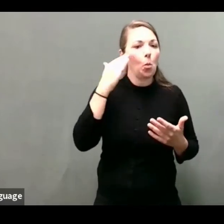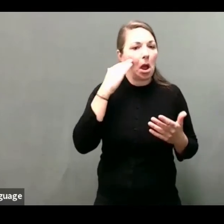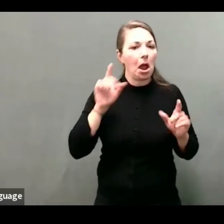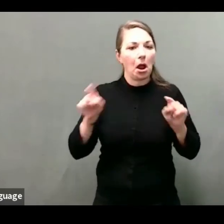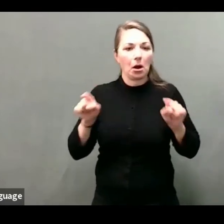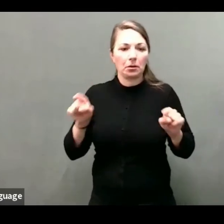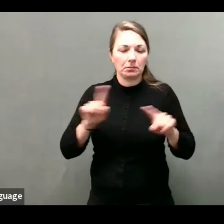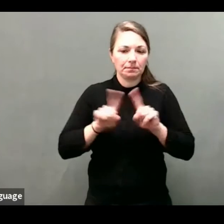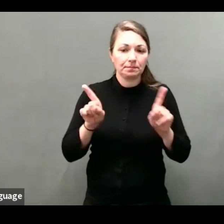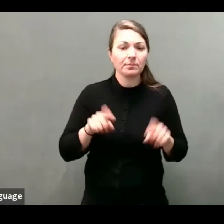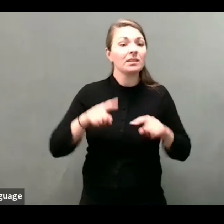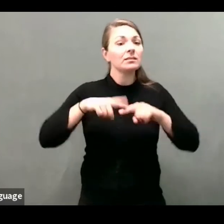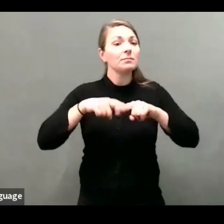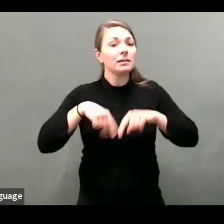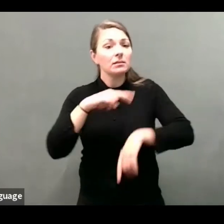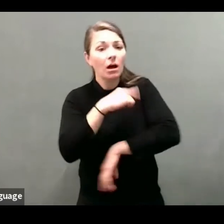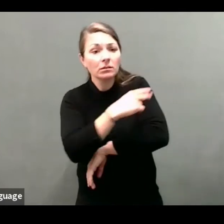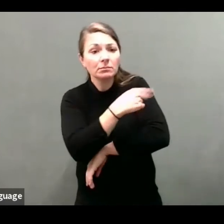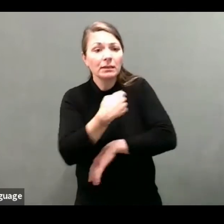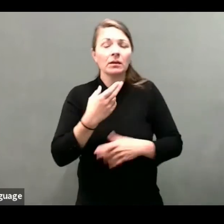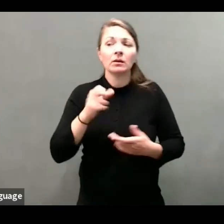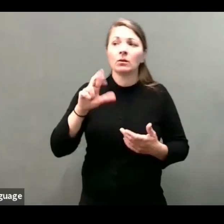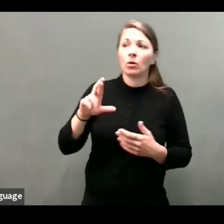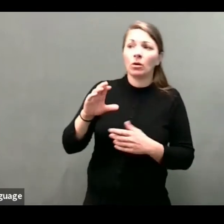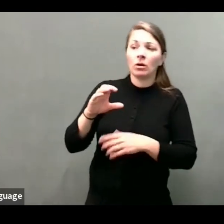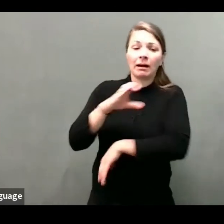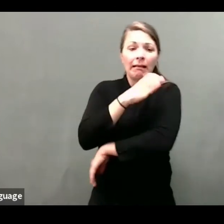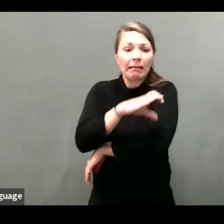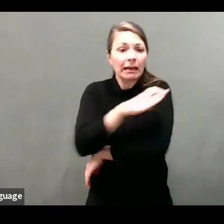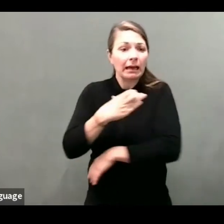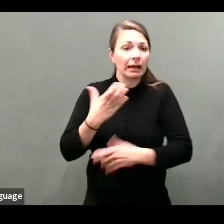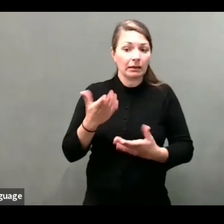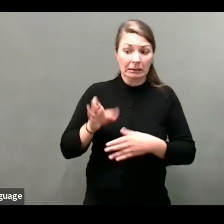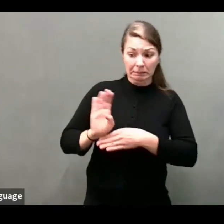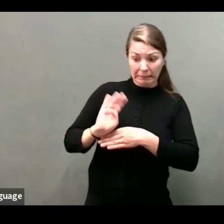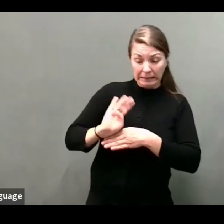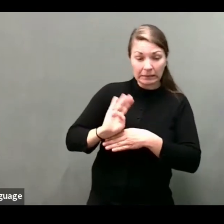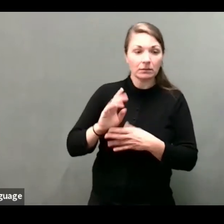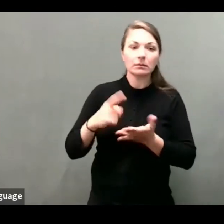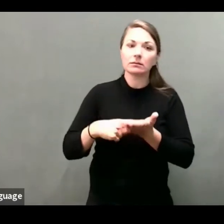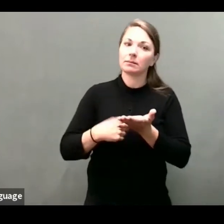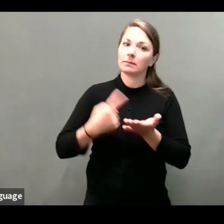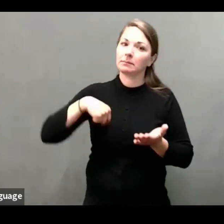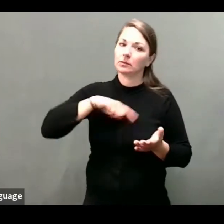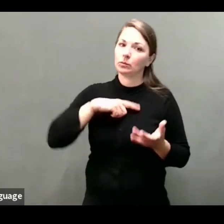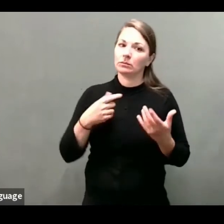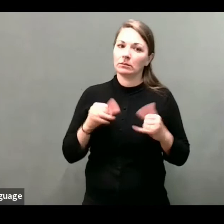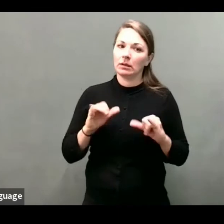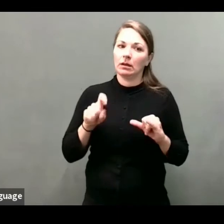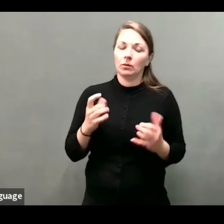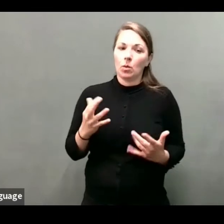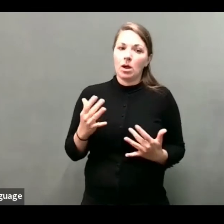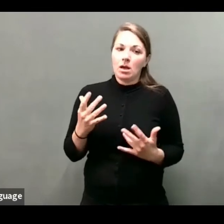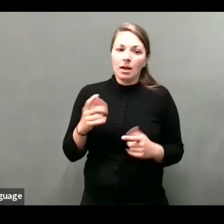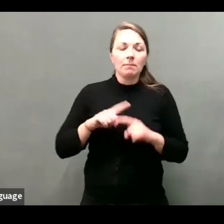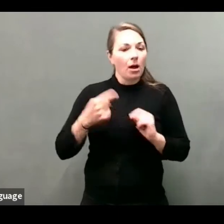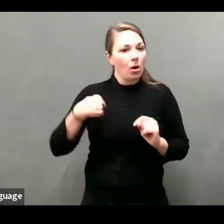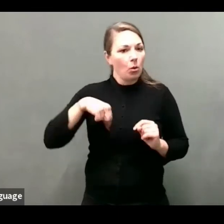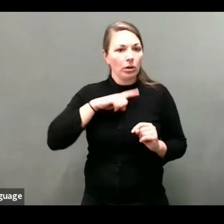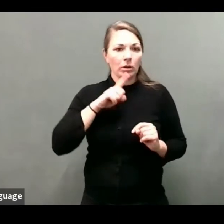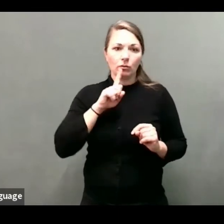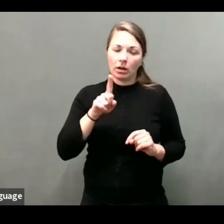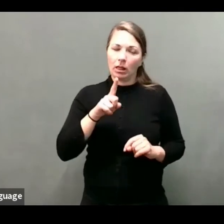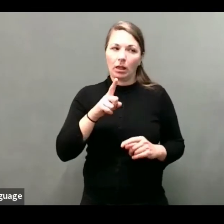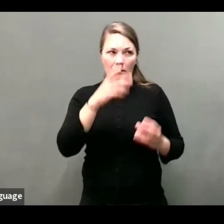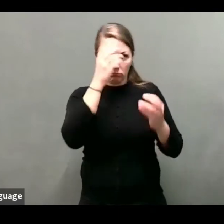on the facility and how busy it is, that could still end up with a wait, but we've really impressed on hospitals that getting these patients